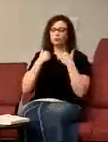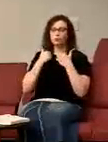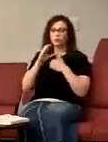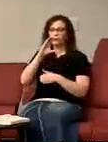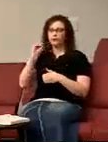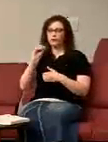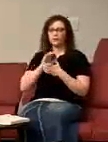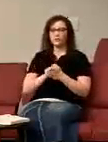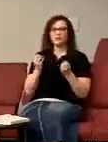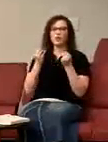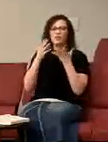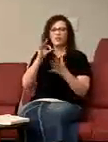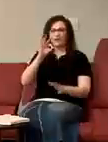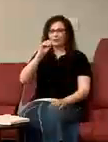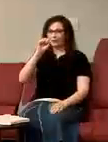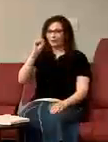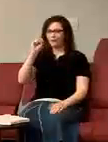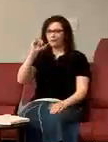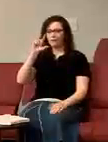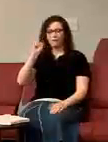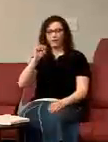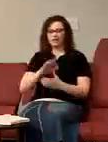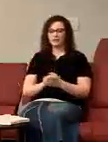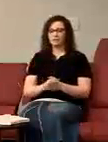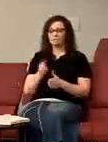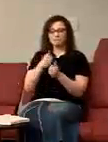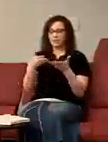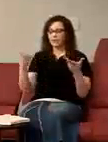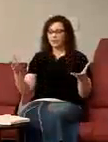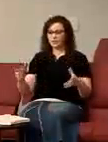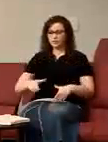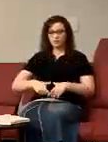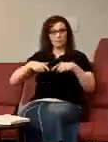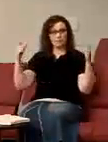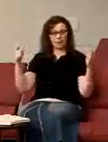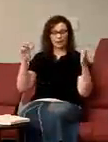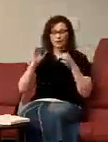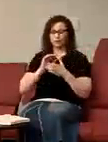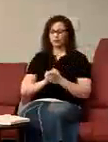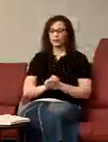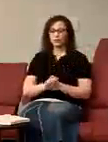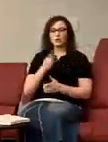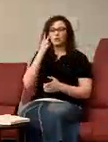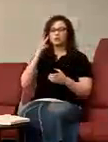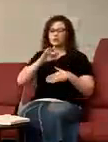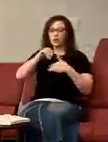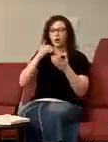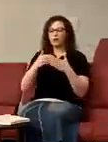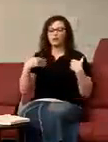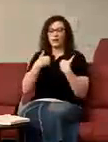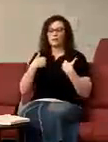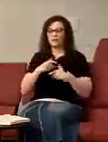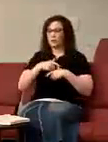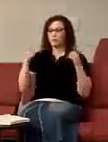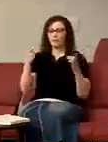bigger, and the plants and everything. And you see all the animals and all the stuff, and it was bigger and better.